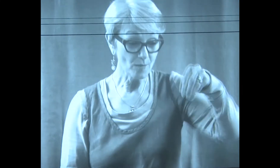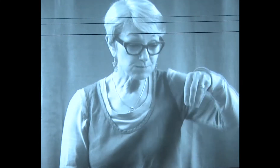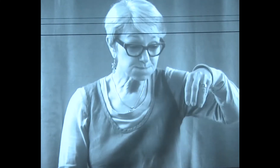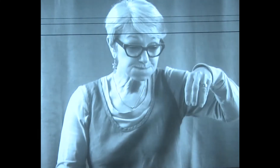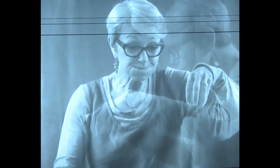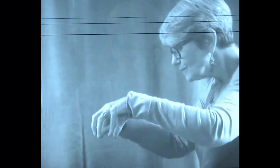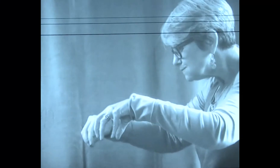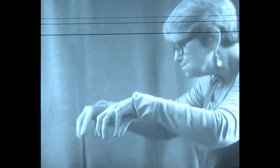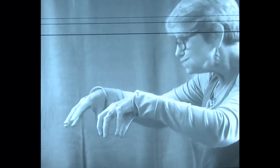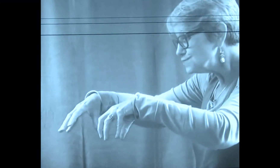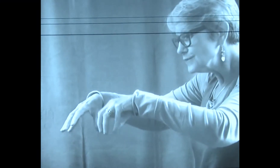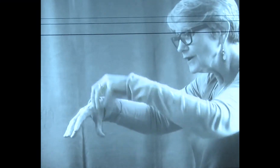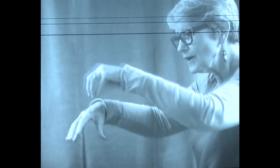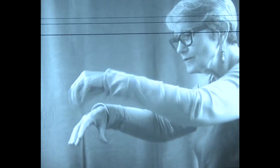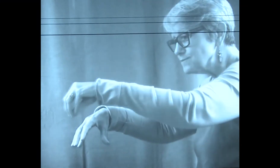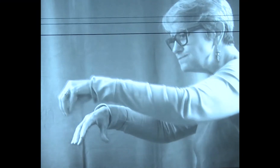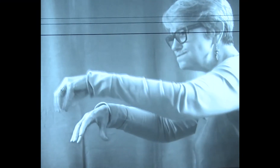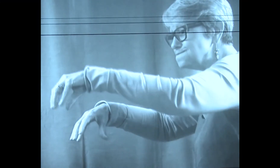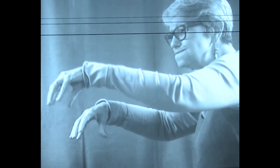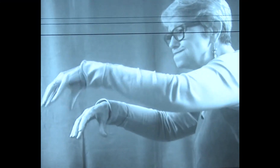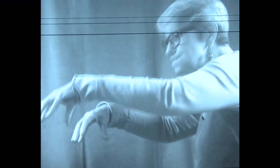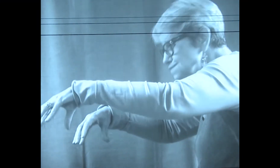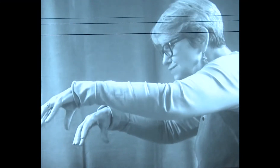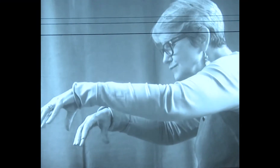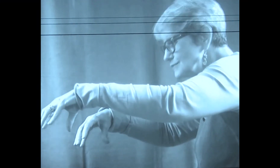slow breezes.